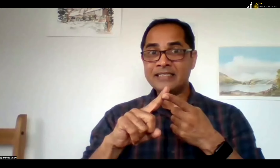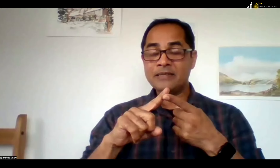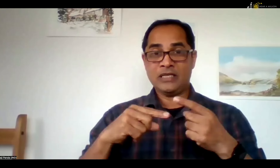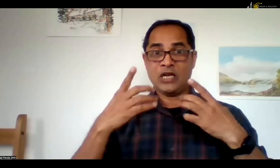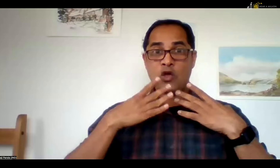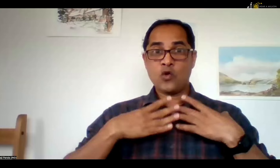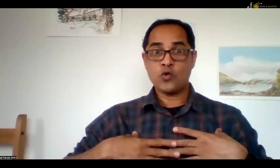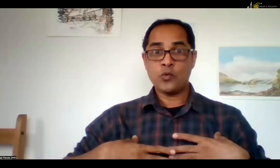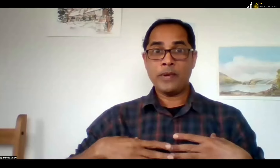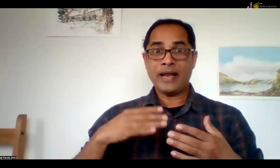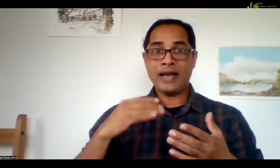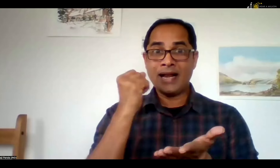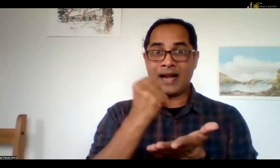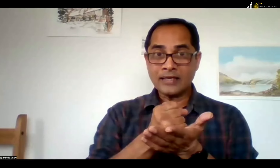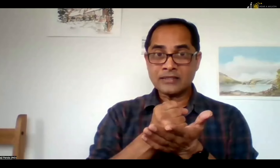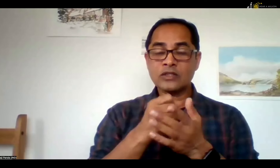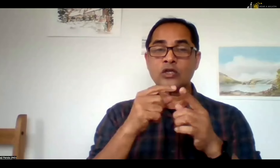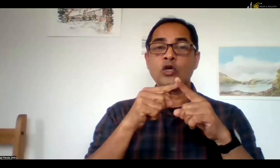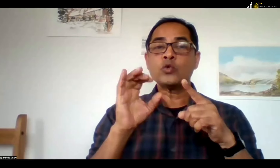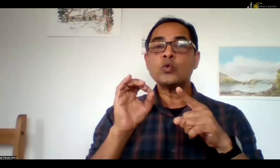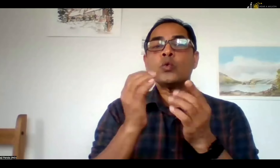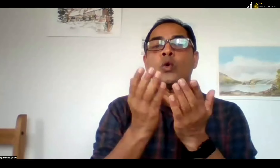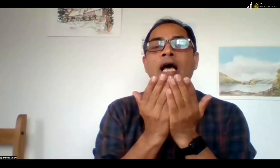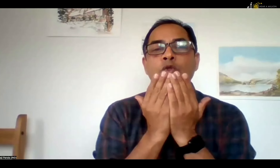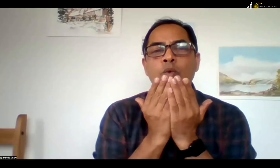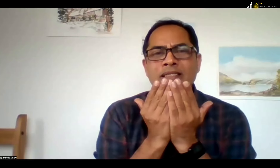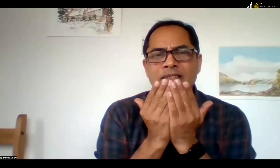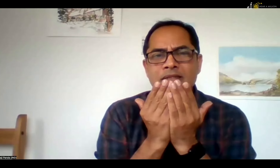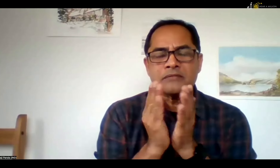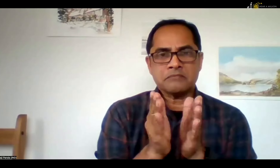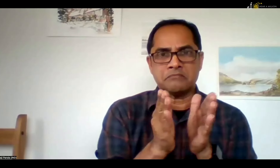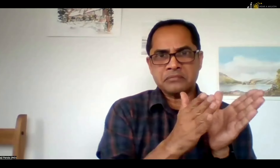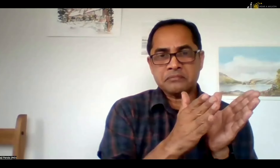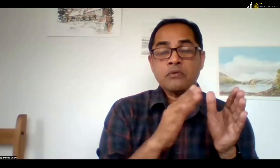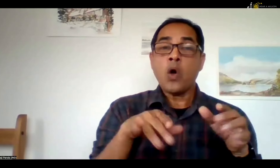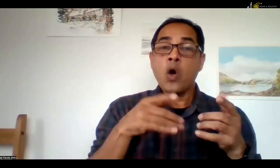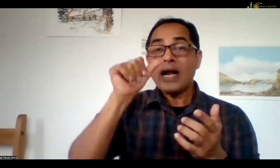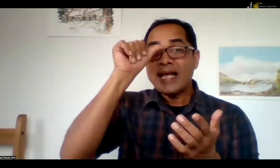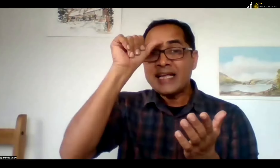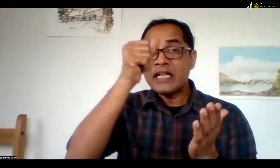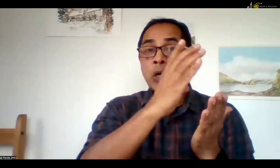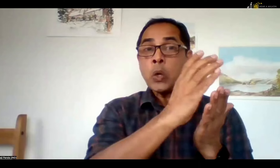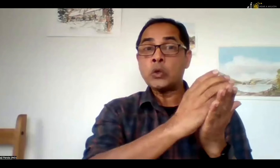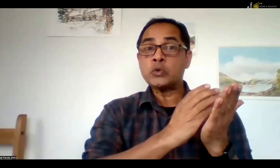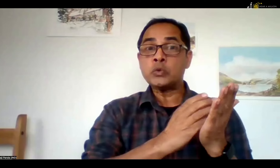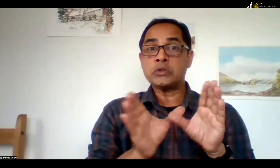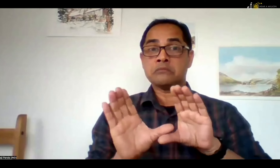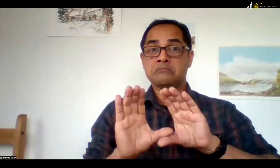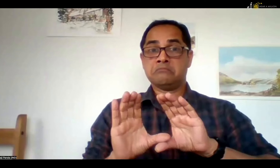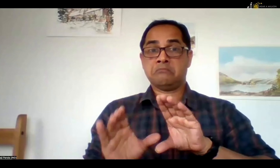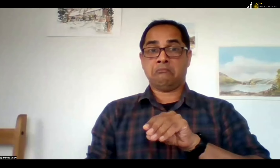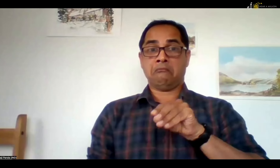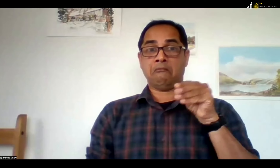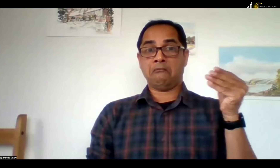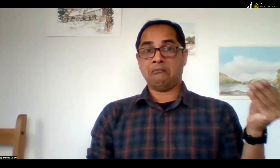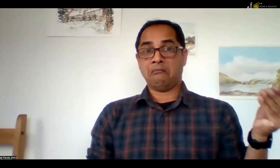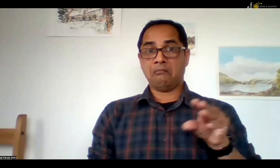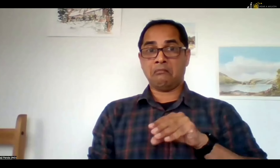and the deaf kid. So we have the RPWD Act, and education is a human right.